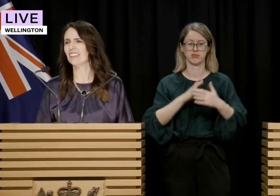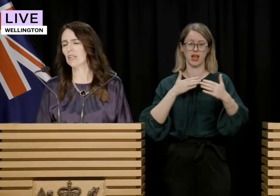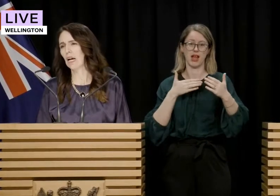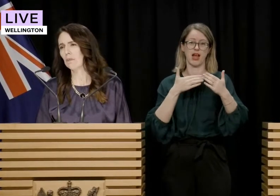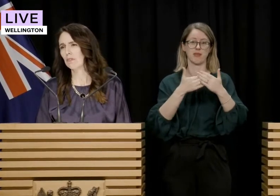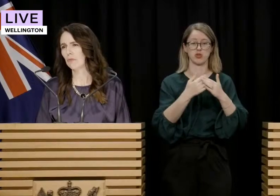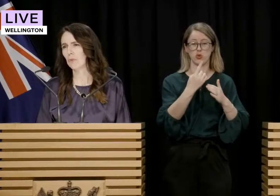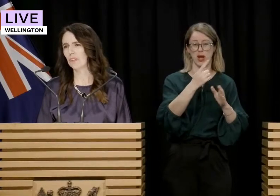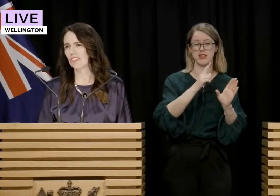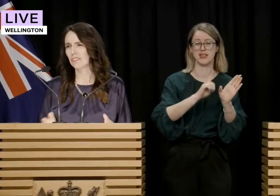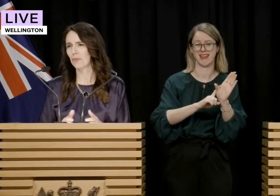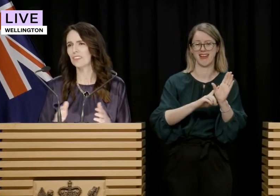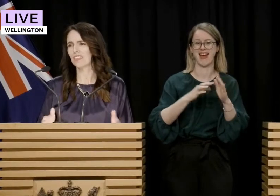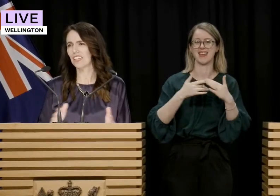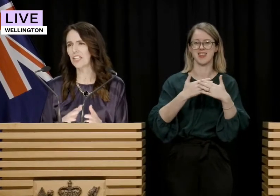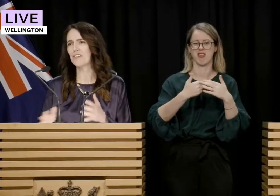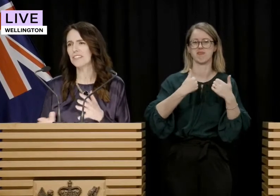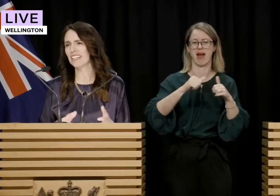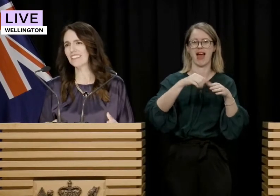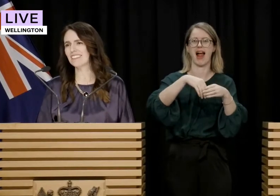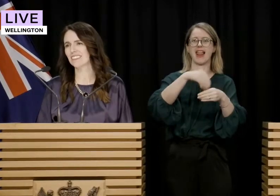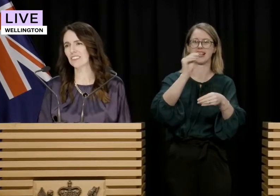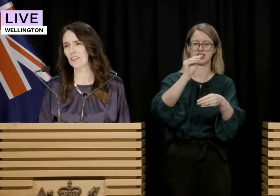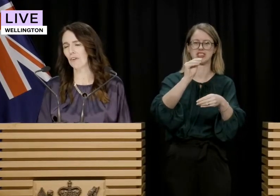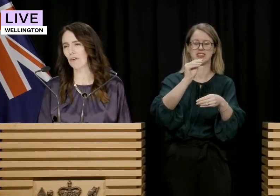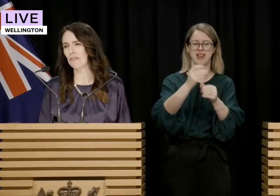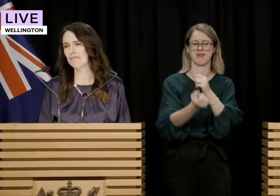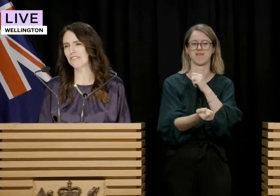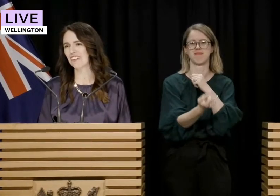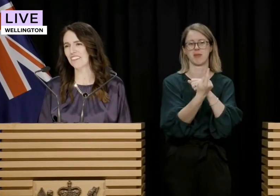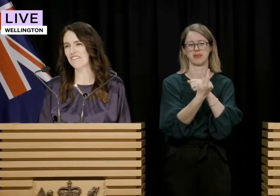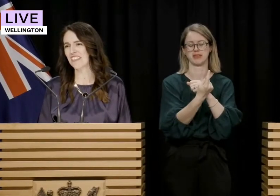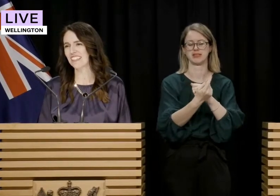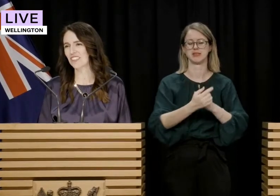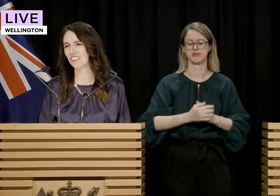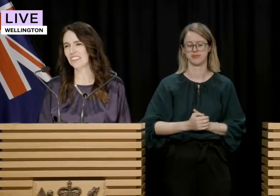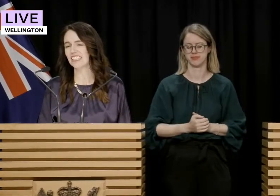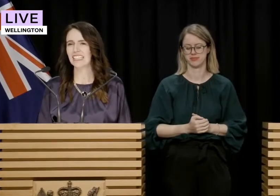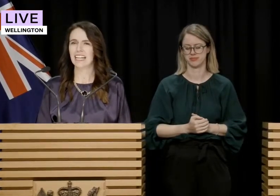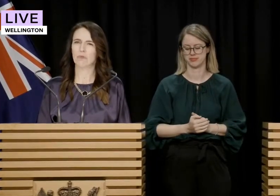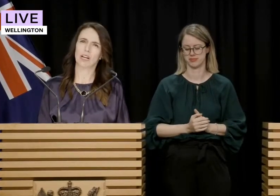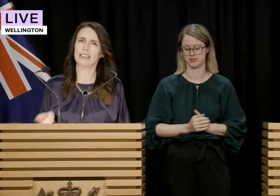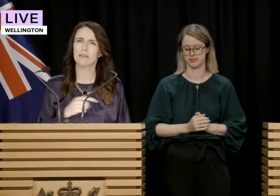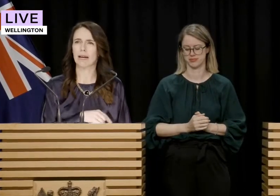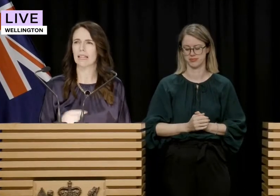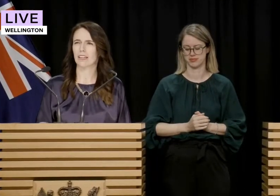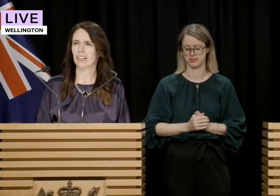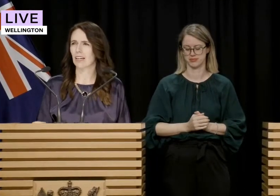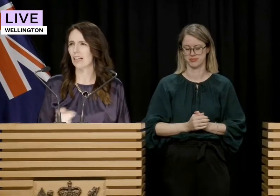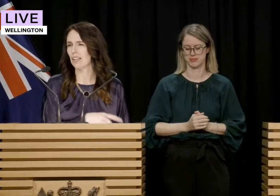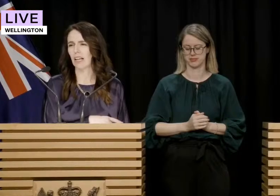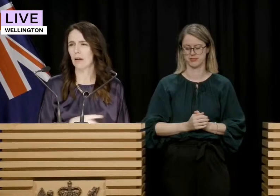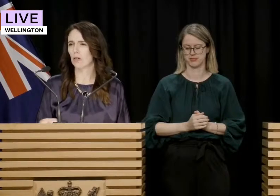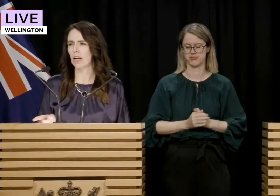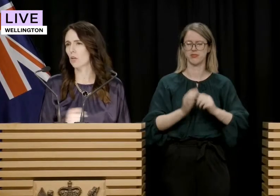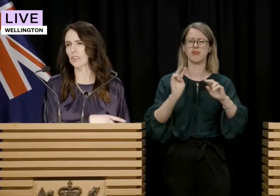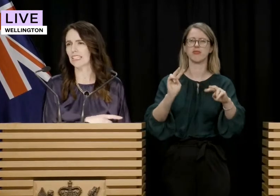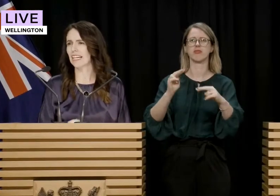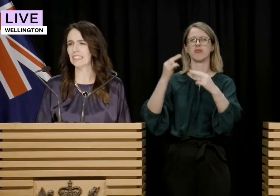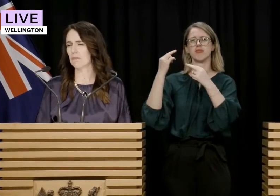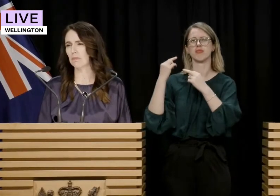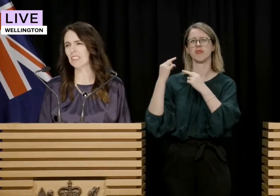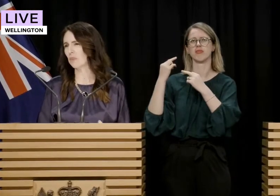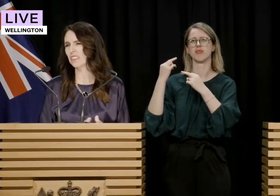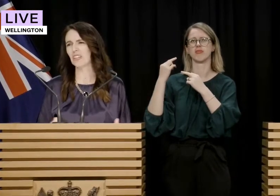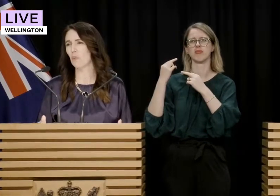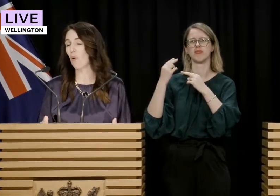year before we're at the acute end of that issue. And when I think back across the